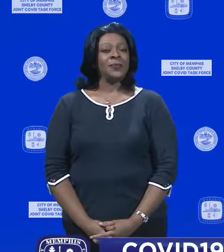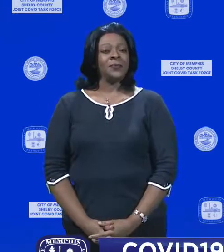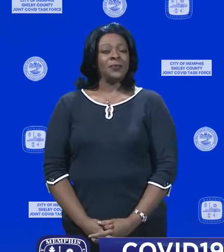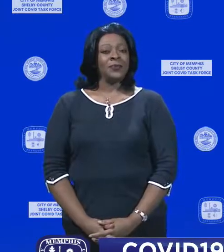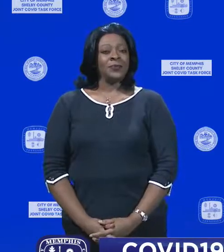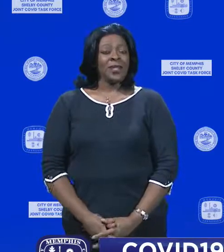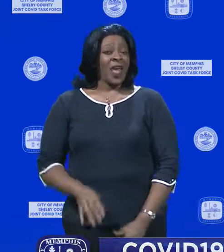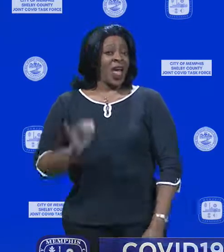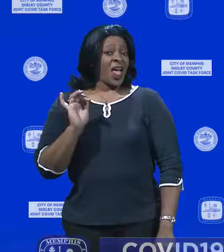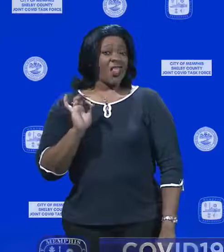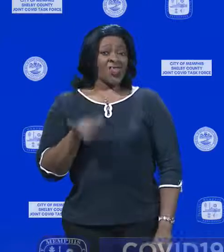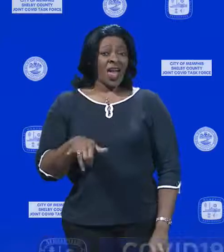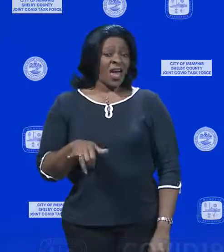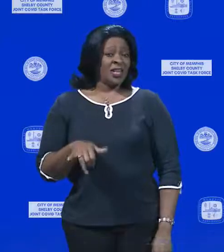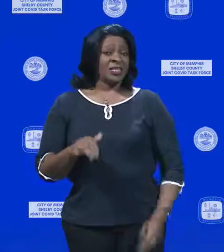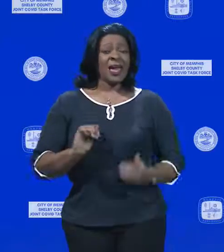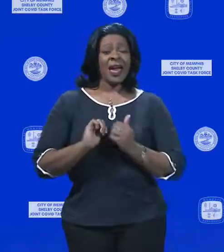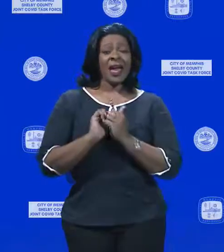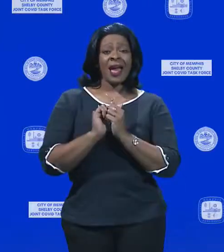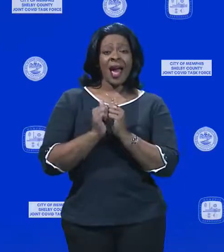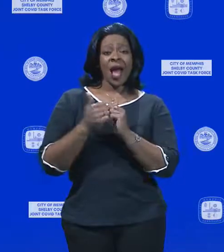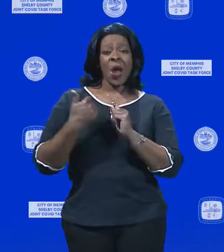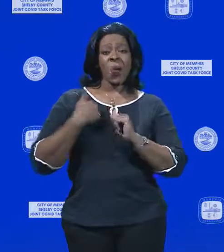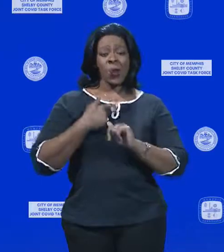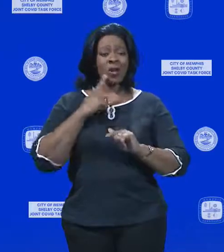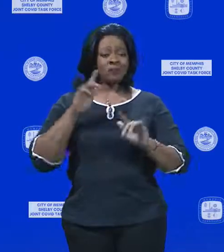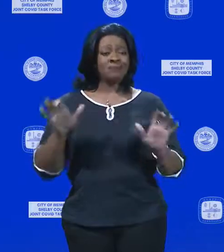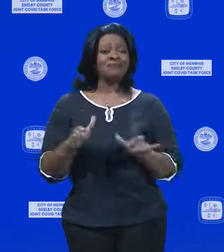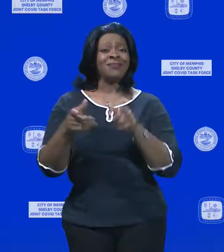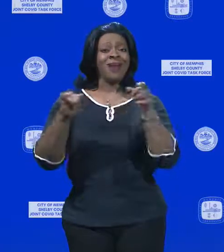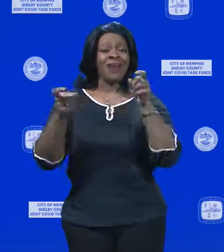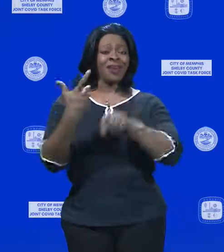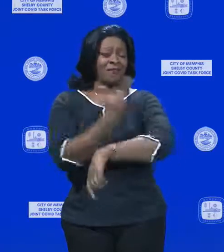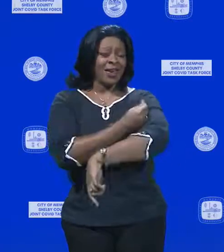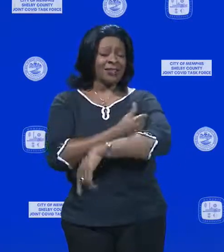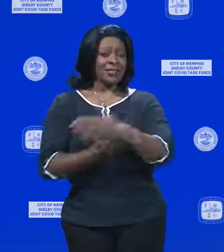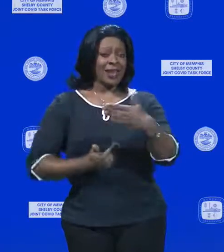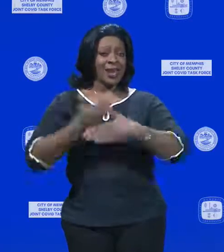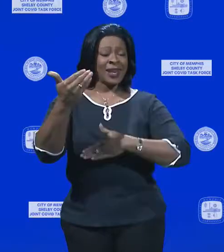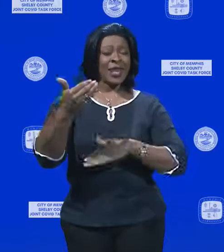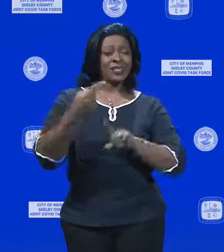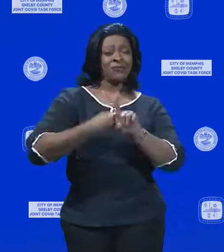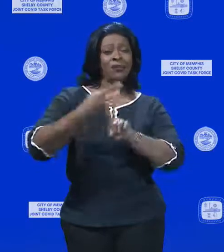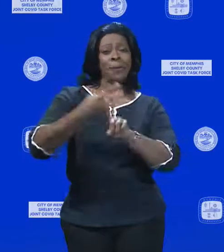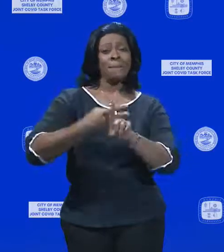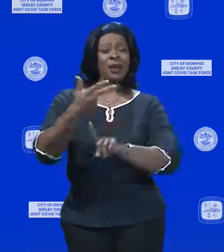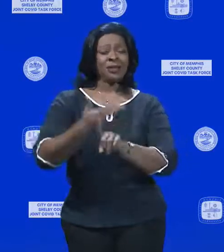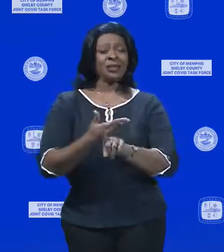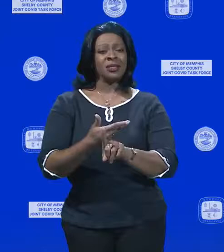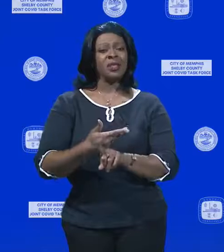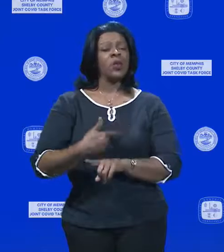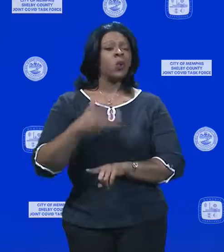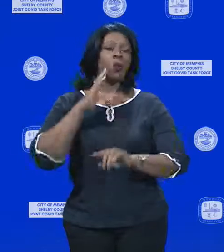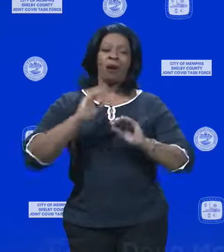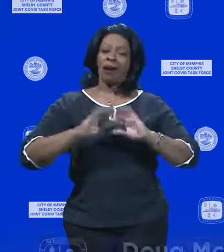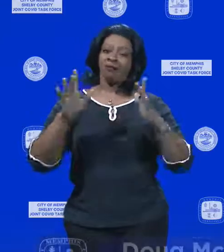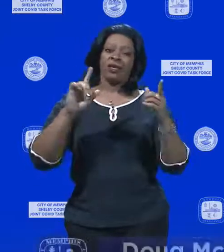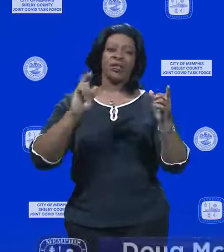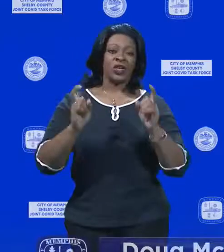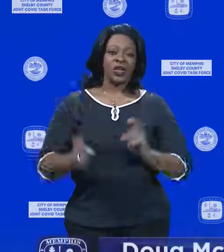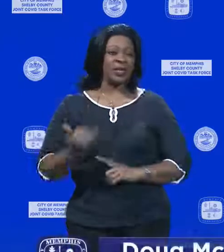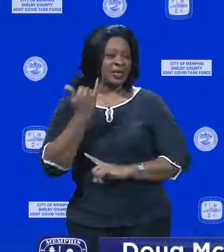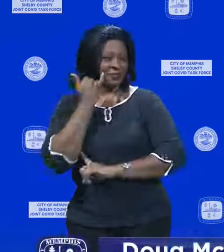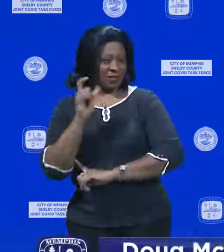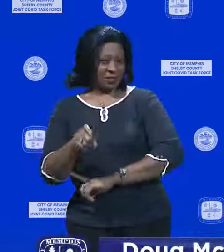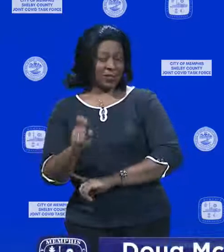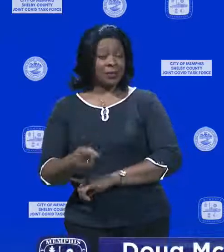That really is how we are attacking vaccinations over the next few months. We will obviously change if we have